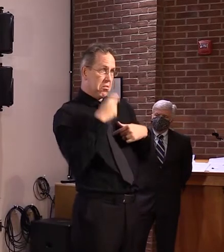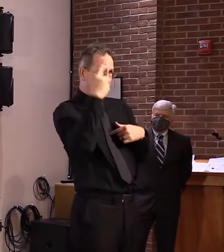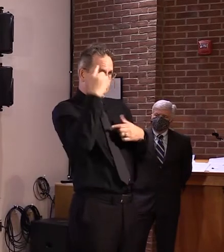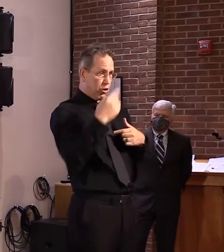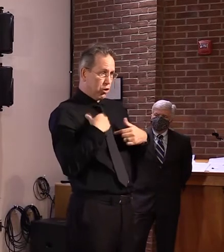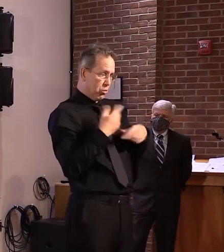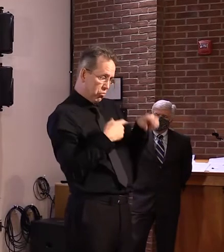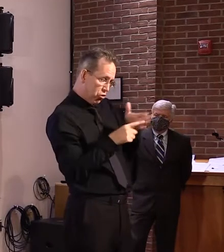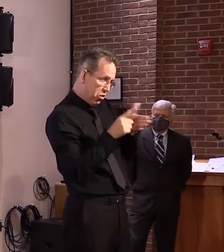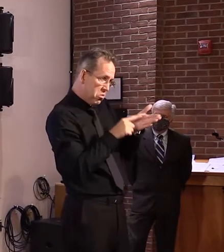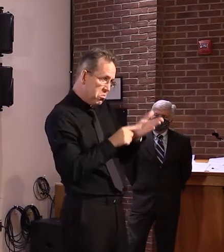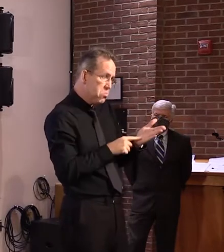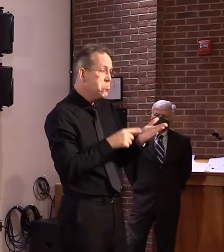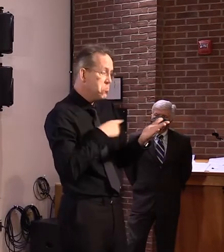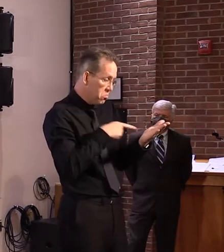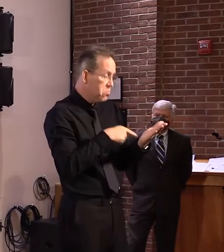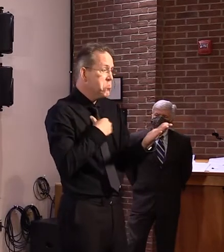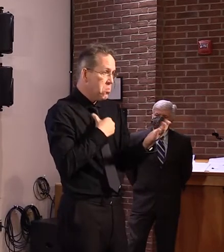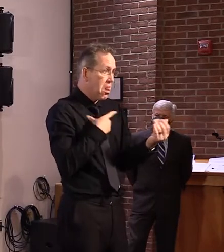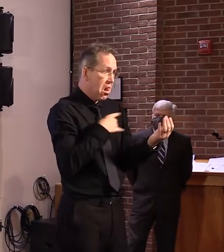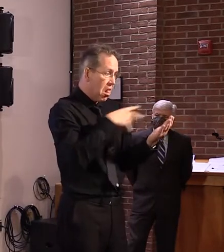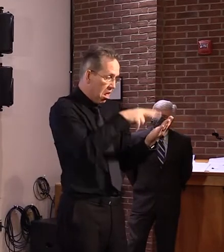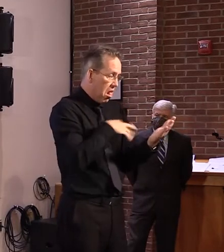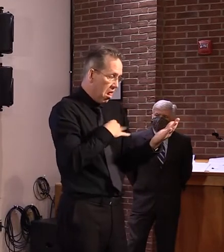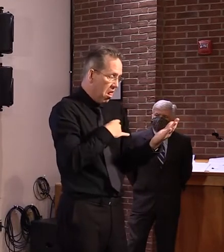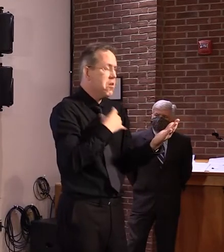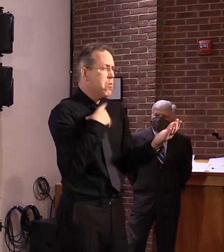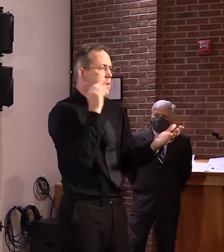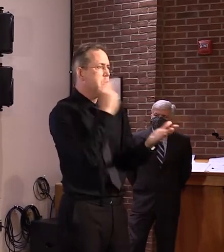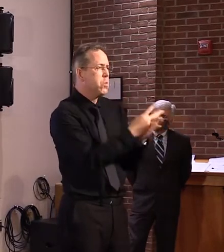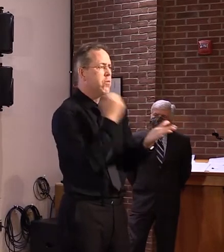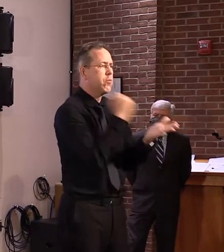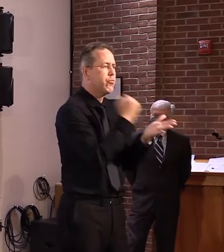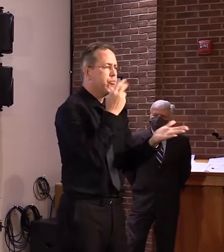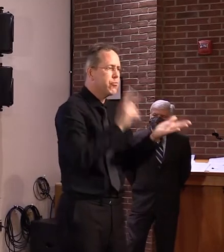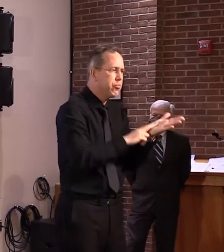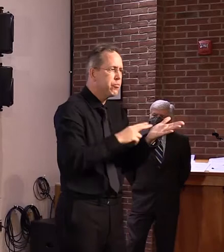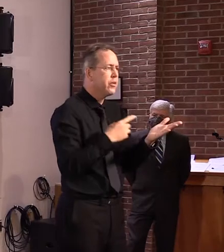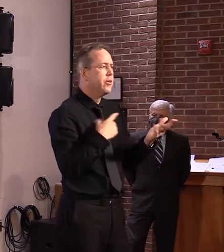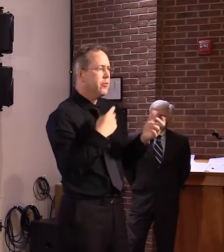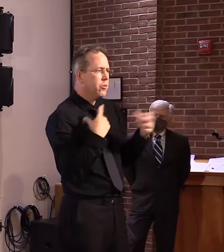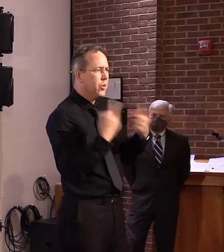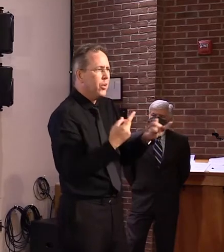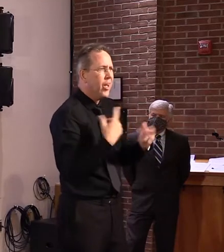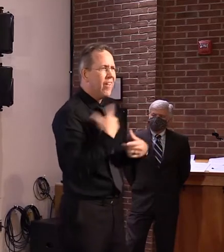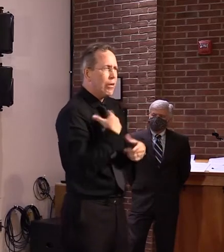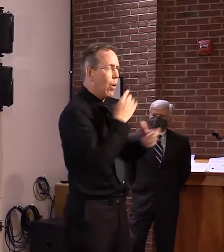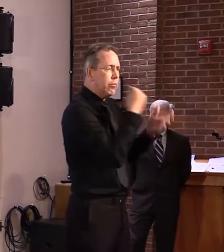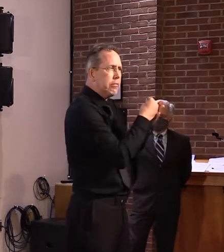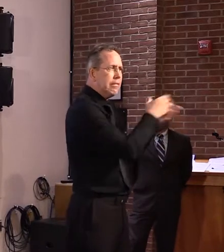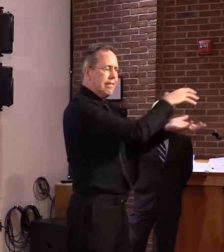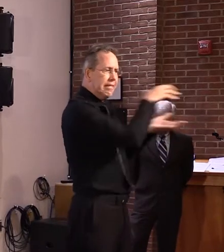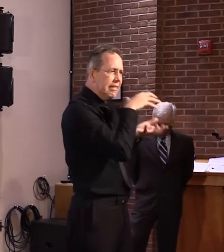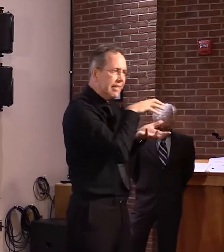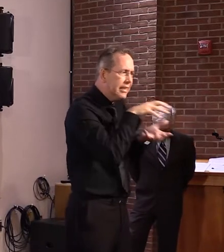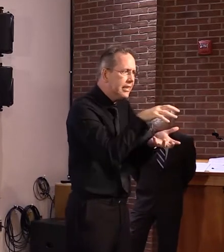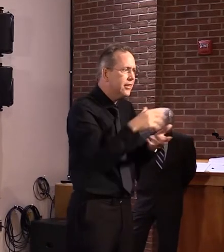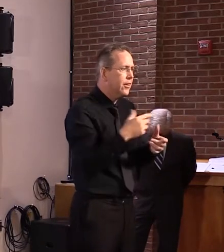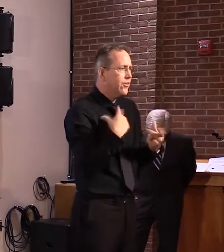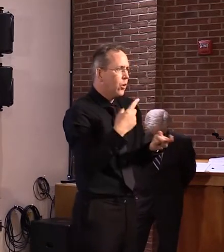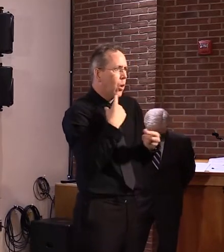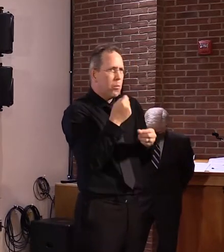to be a tremendous amount of work over the next few days to get all these compiled and then